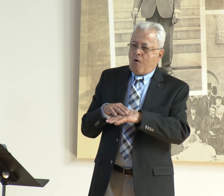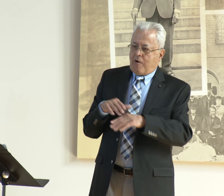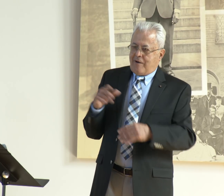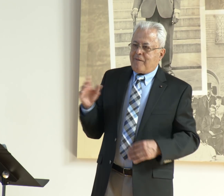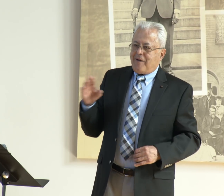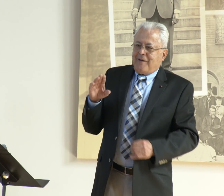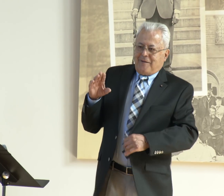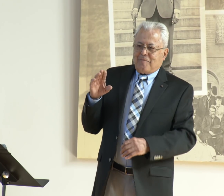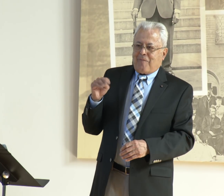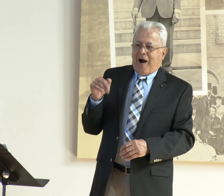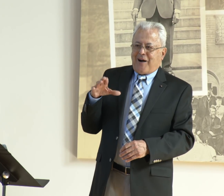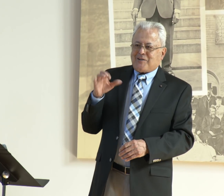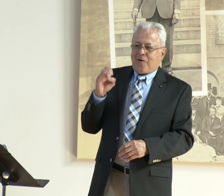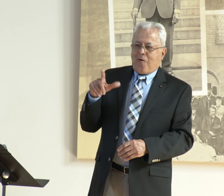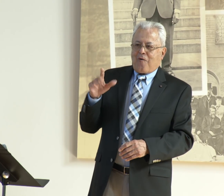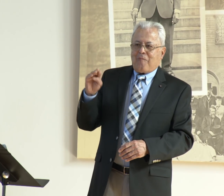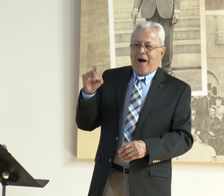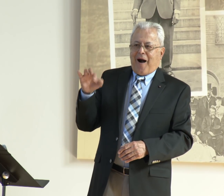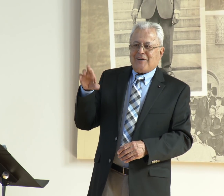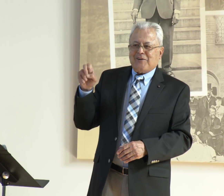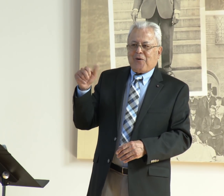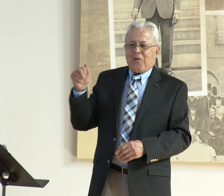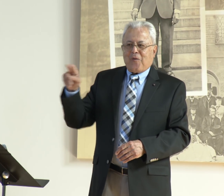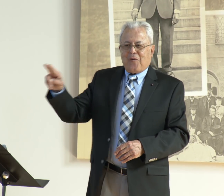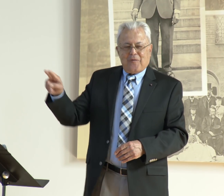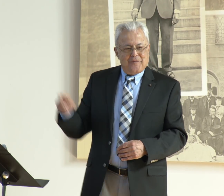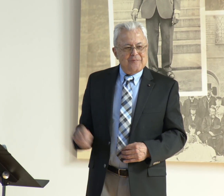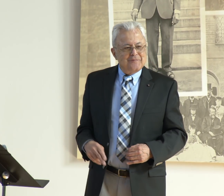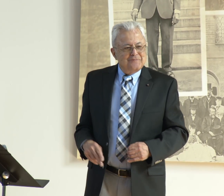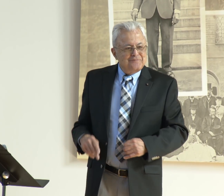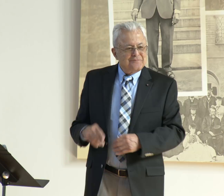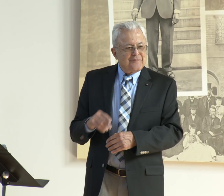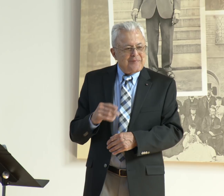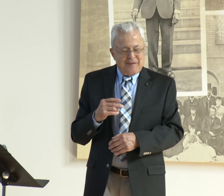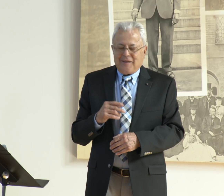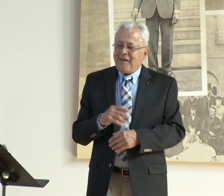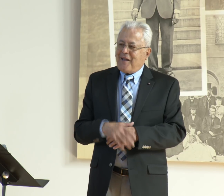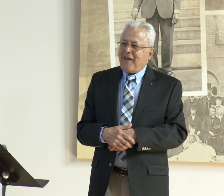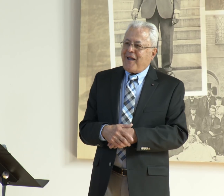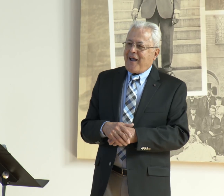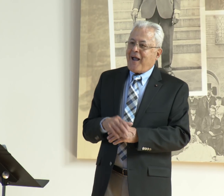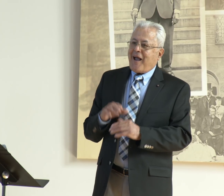in the field of performing arts. And therein comes Marcel Marceau.